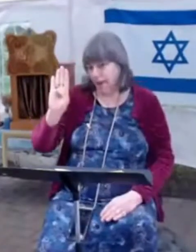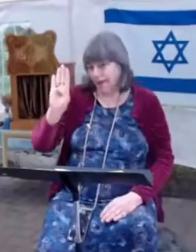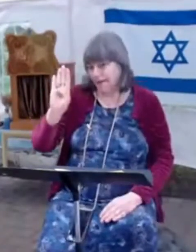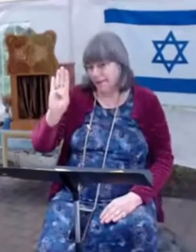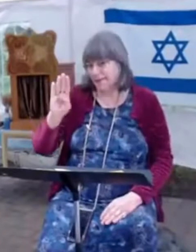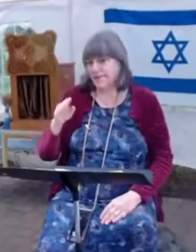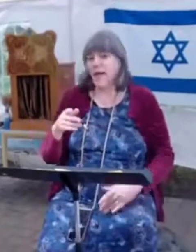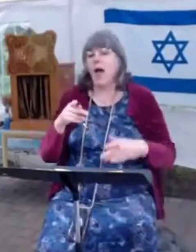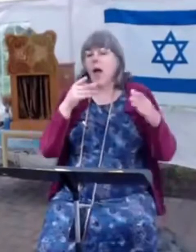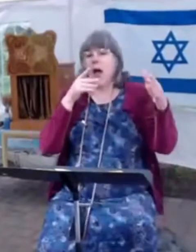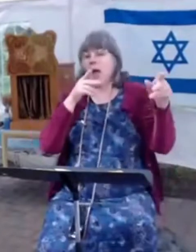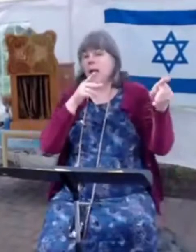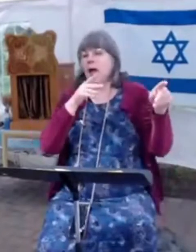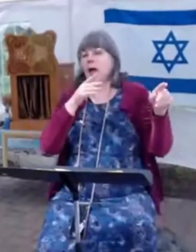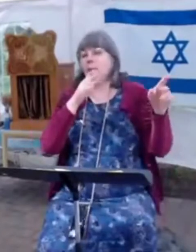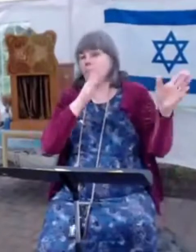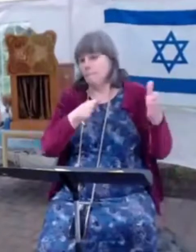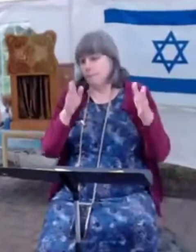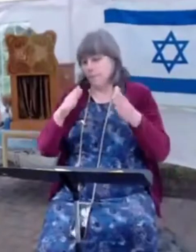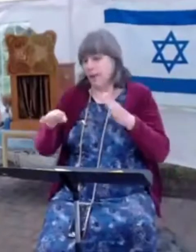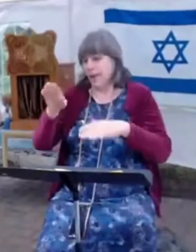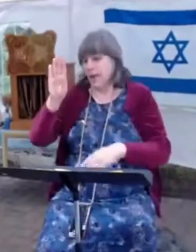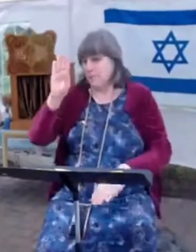It's going to take many steps.